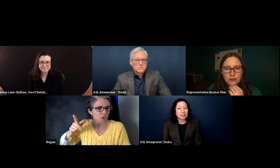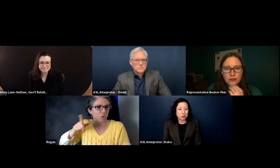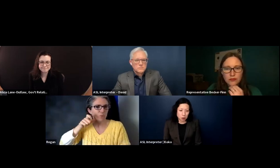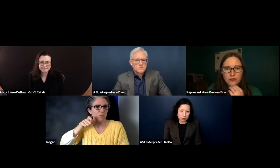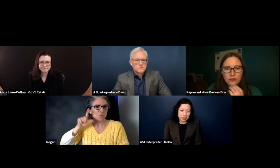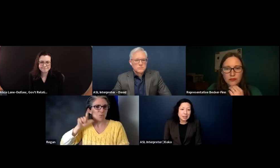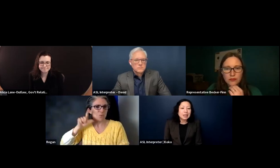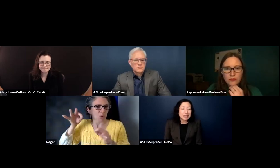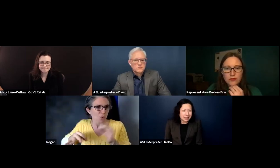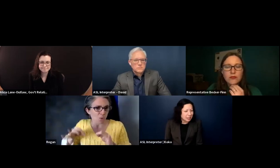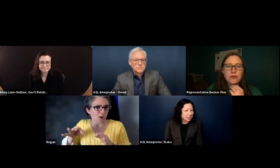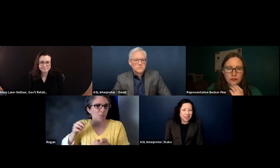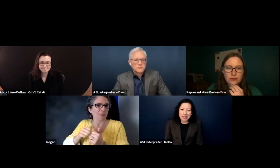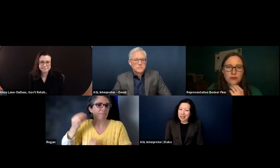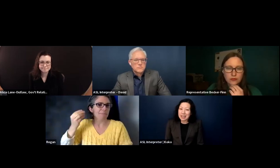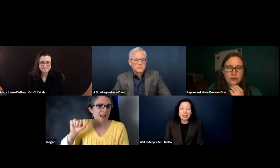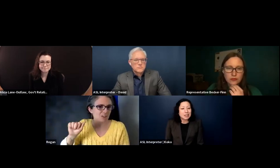not stupid.